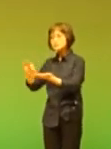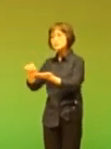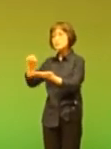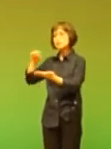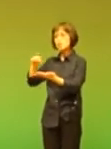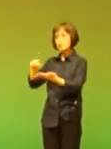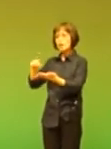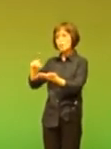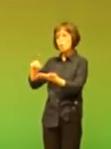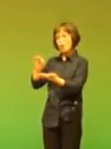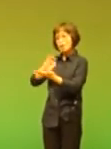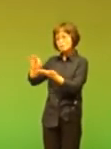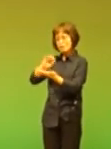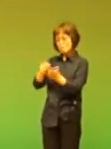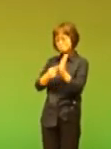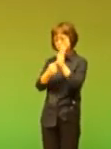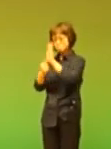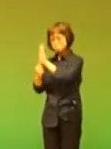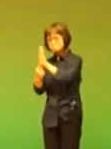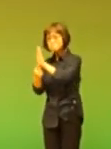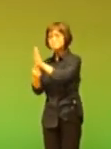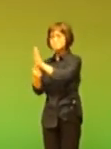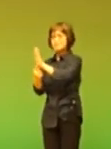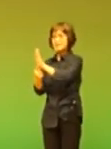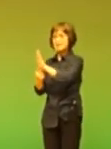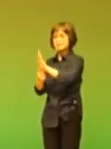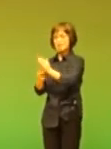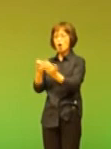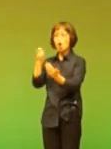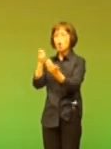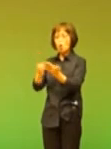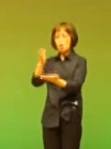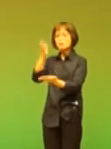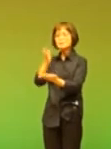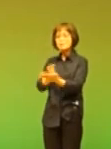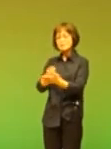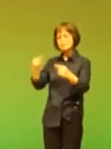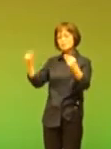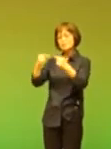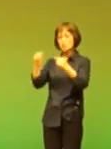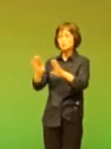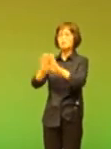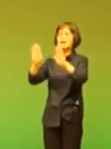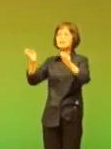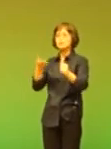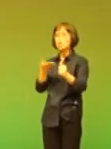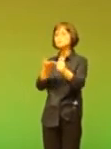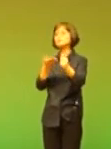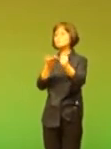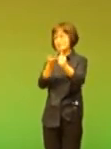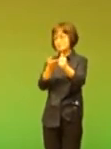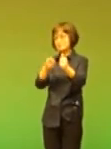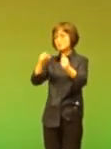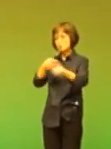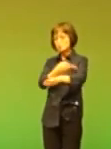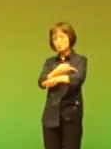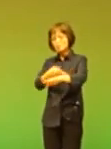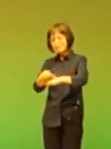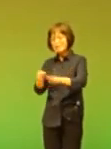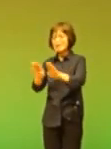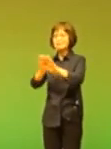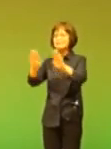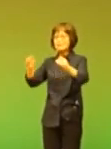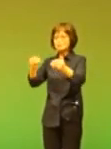weapons. The process must begin and it must be approached with a sense of urgency.